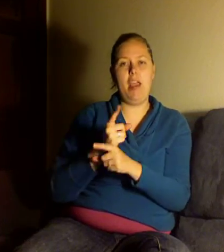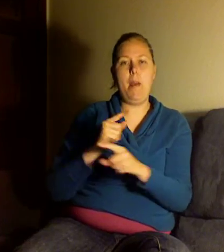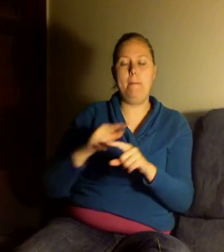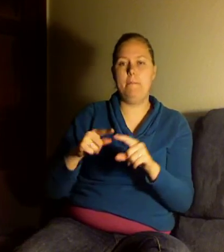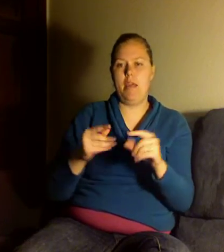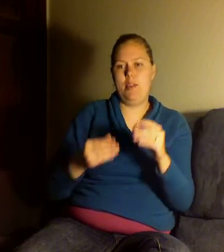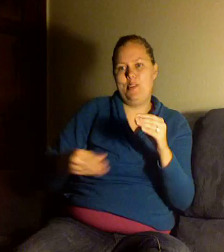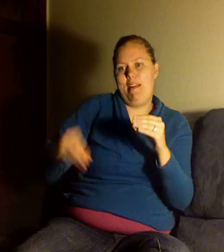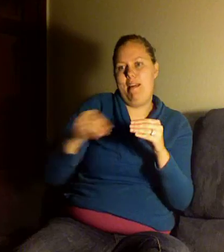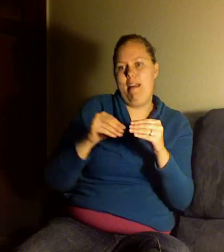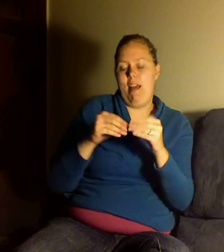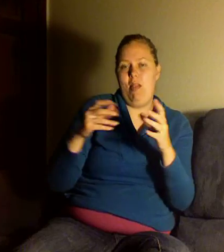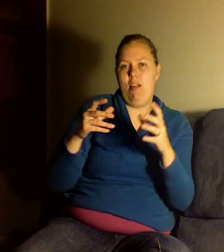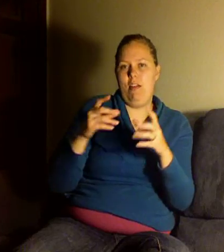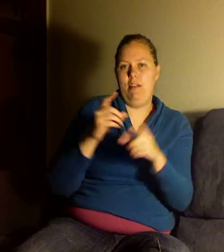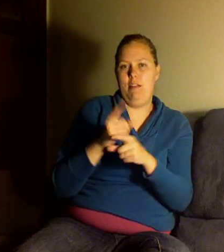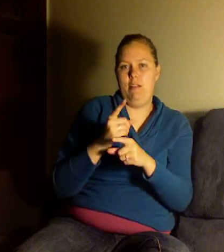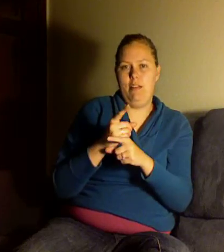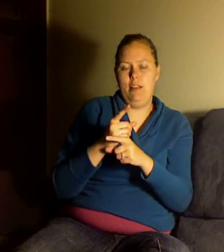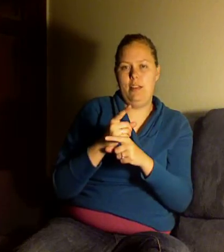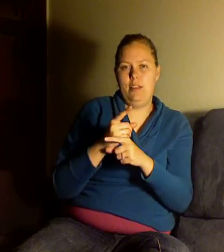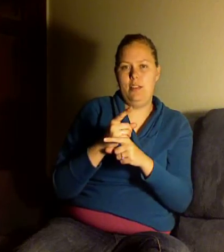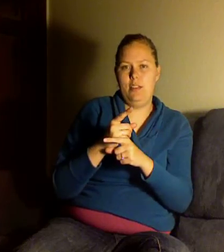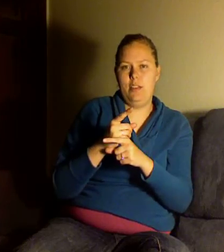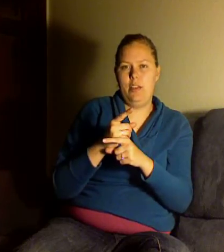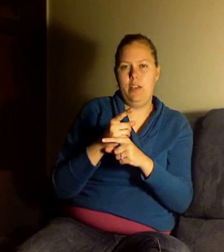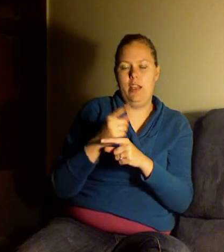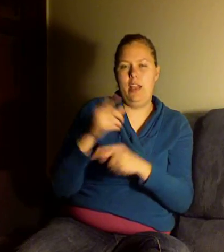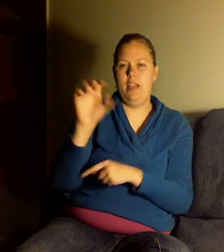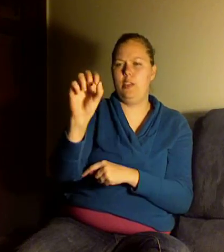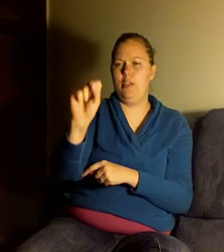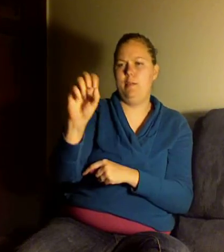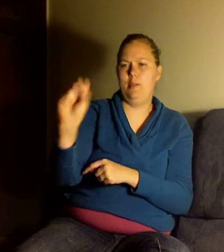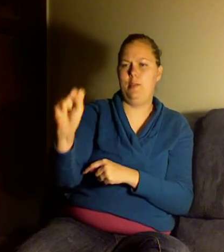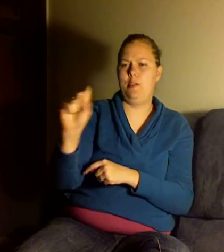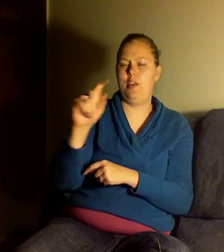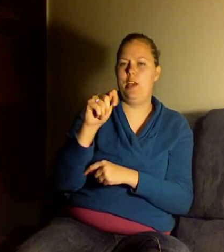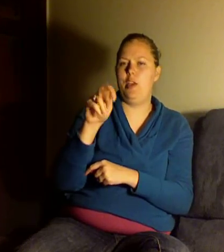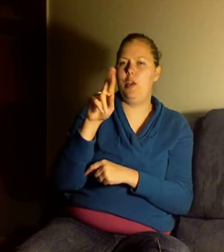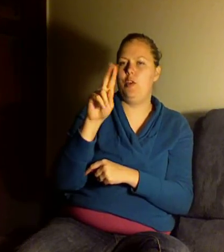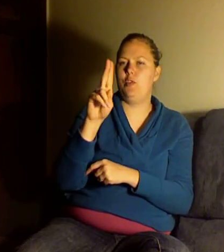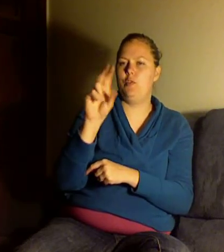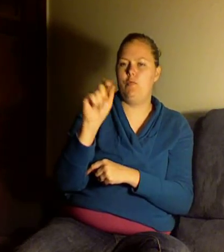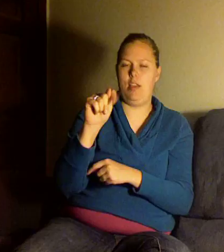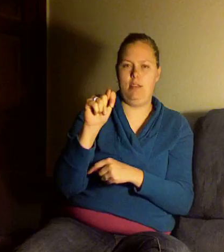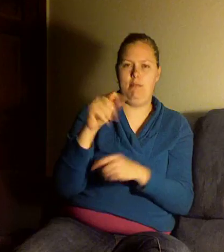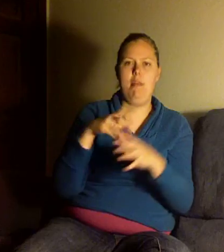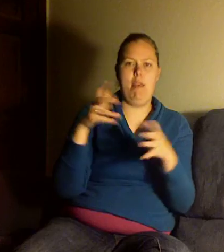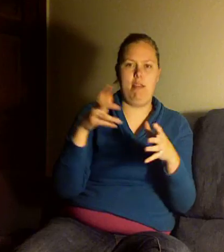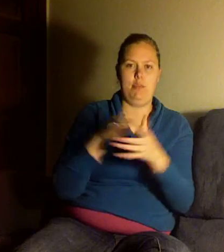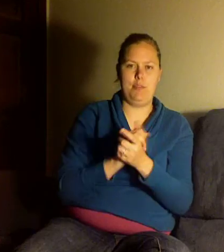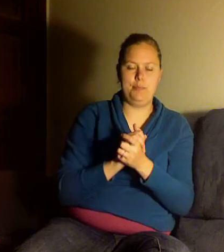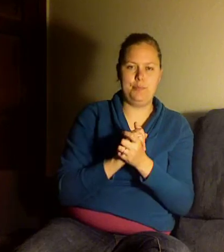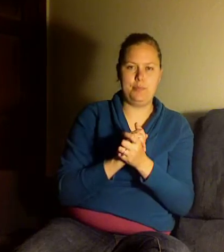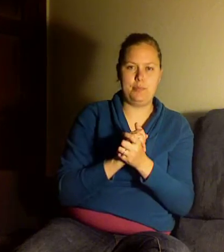separate trust account. And it's normally informally called the Social Security Trust, or the more formal name is the OASDI Trust. But I'll